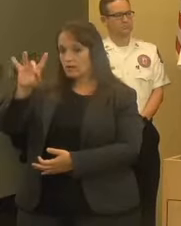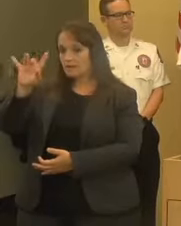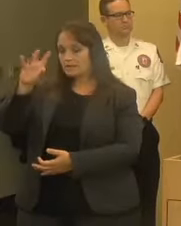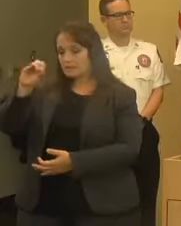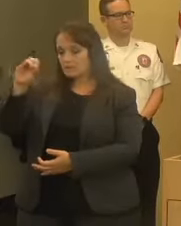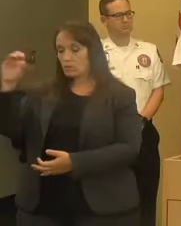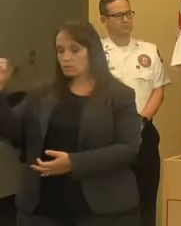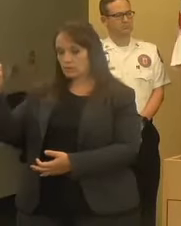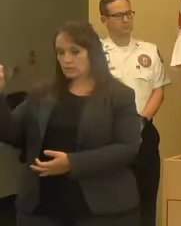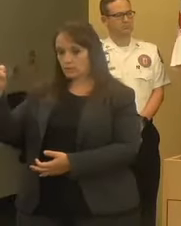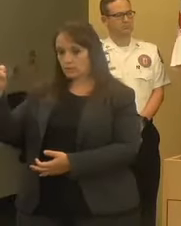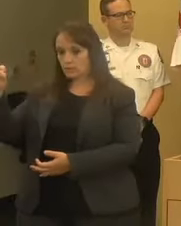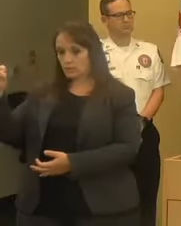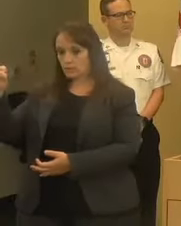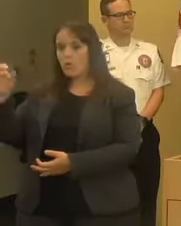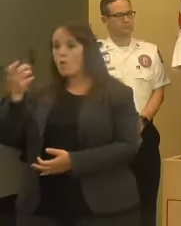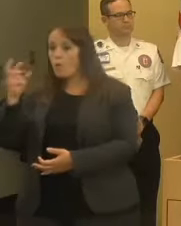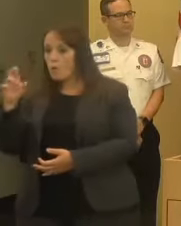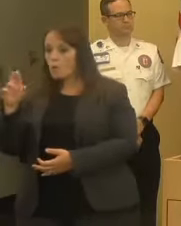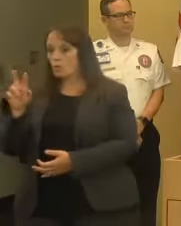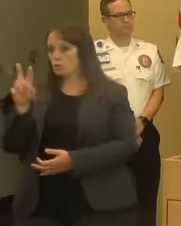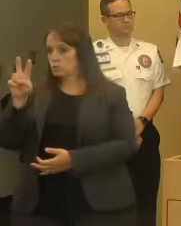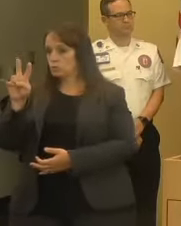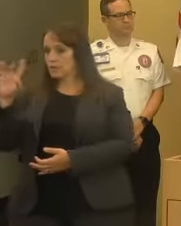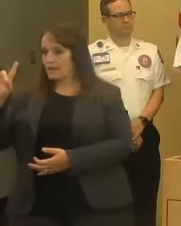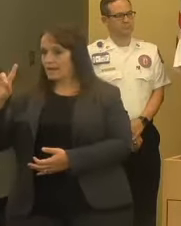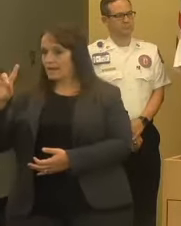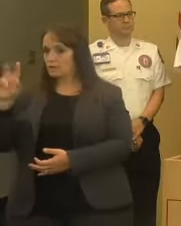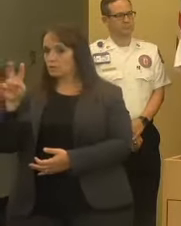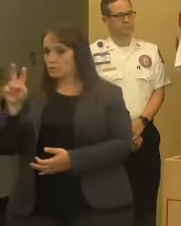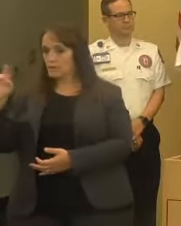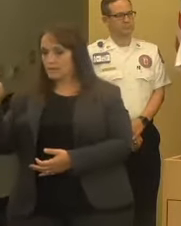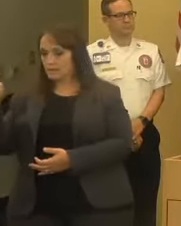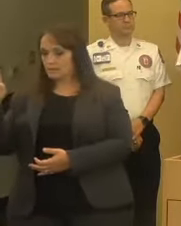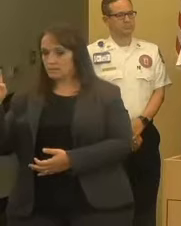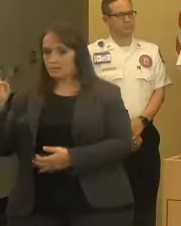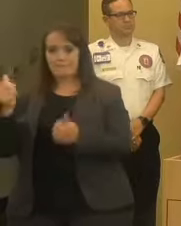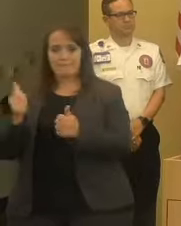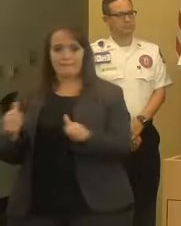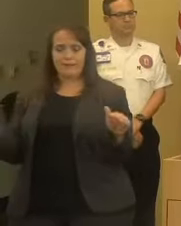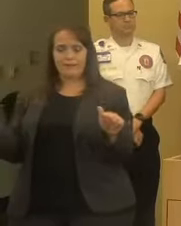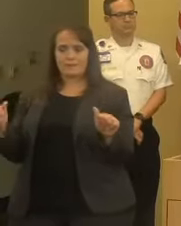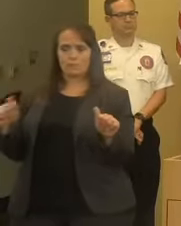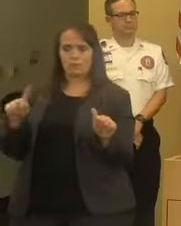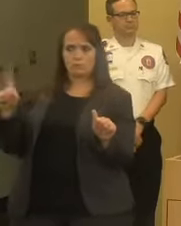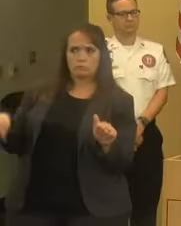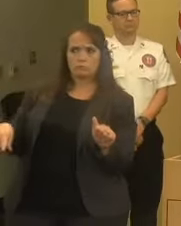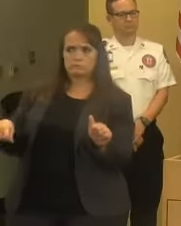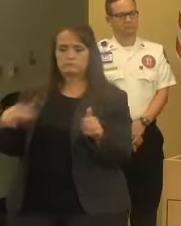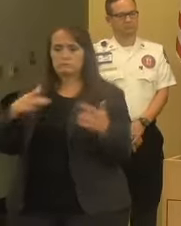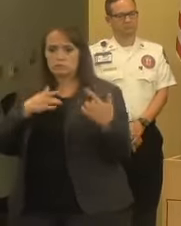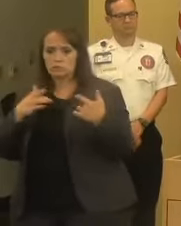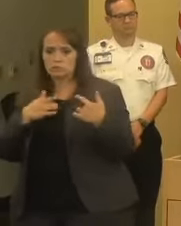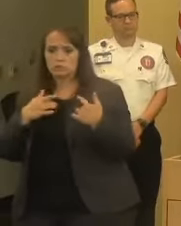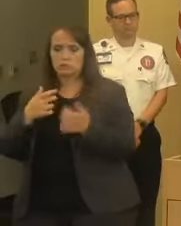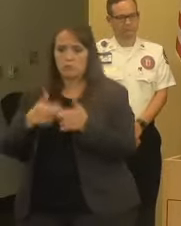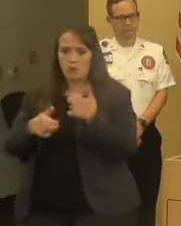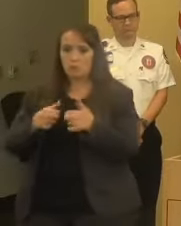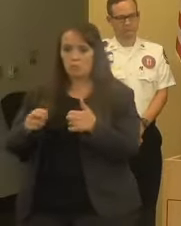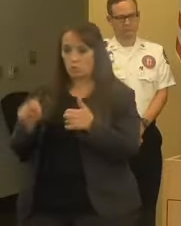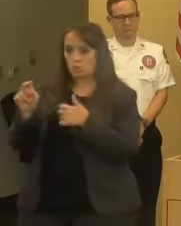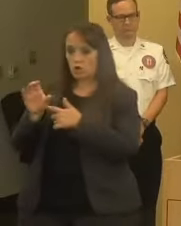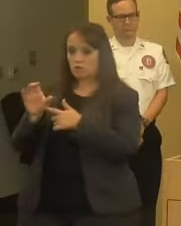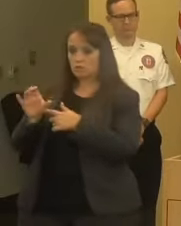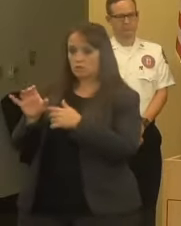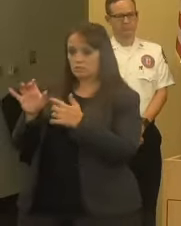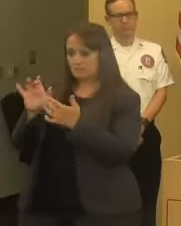843-740-2800 and also 2828. Anytime you have any questions or any concerns, you need to get in